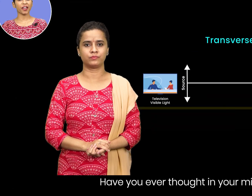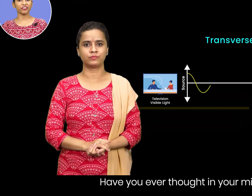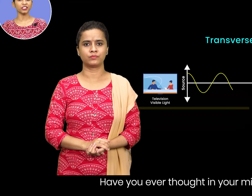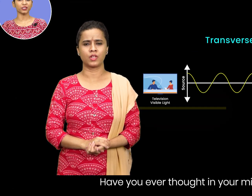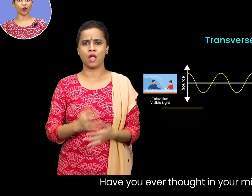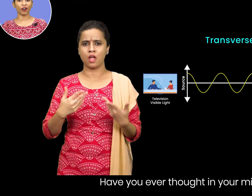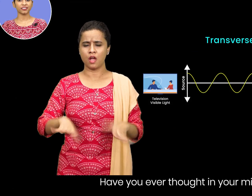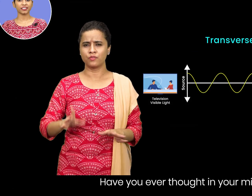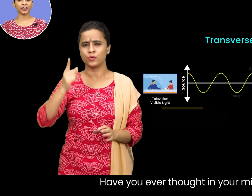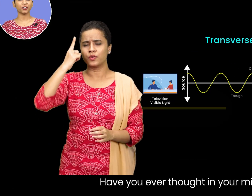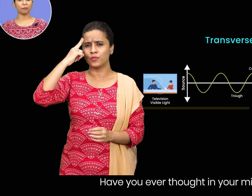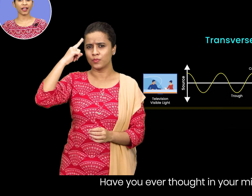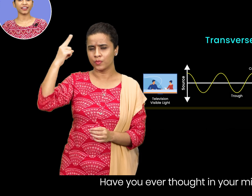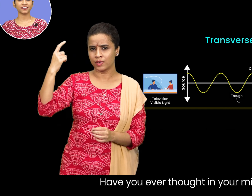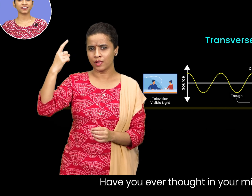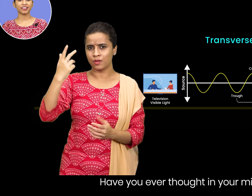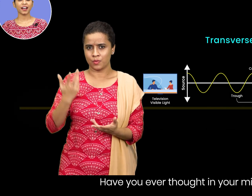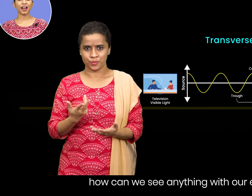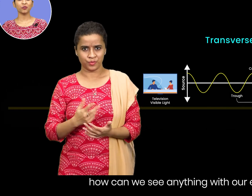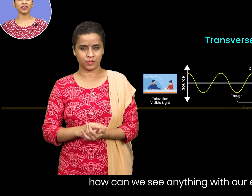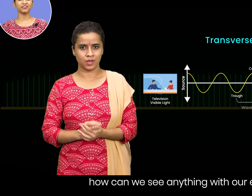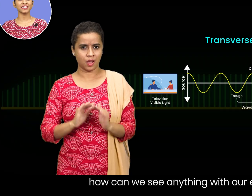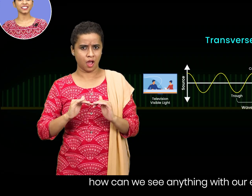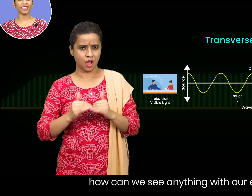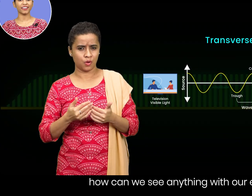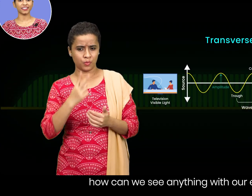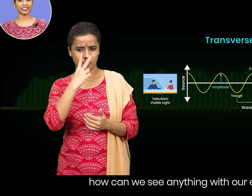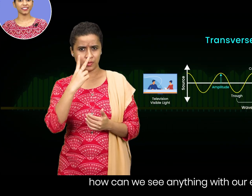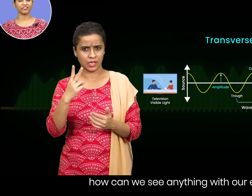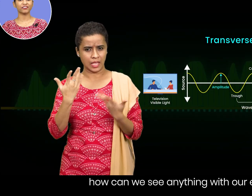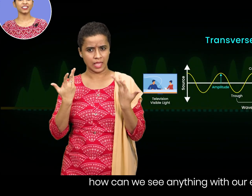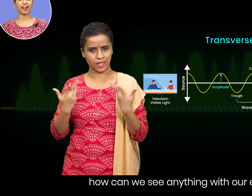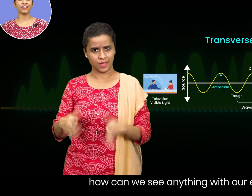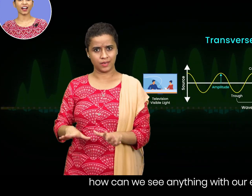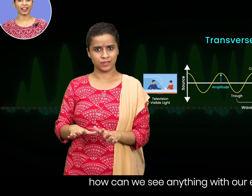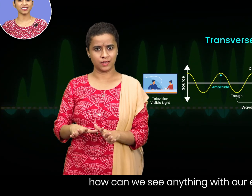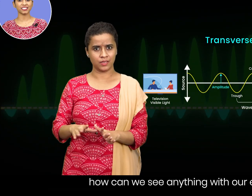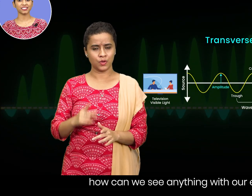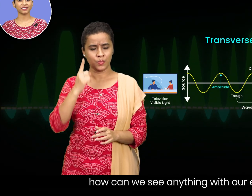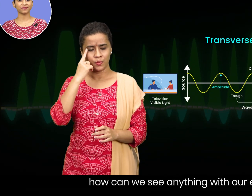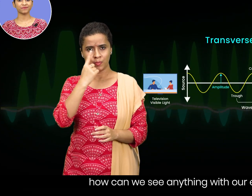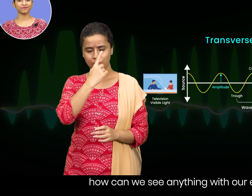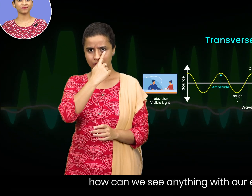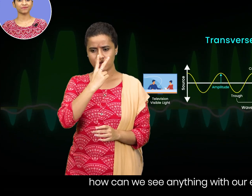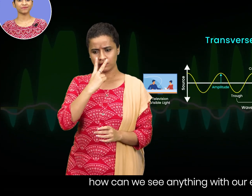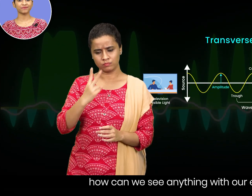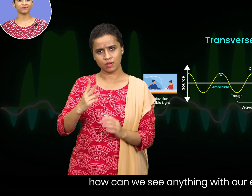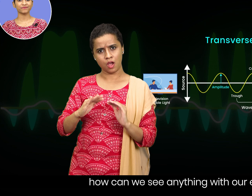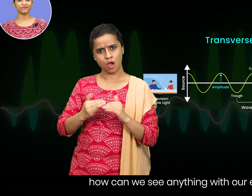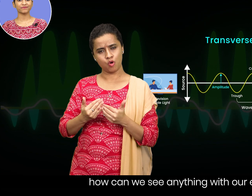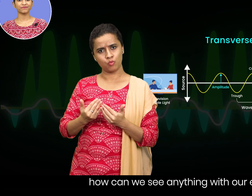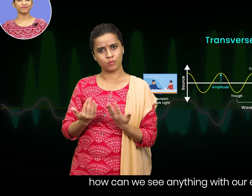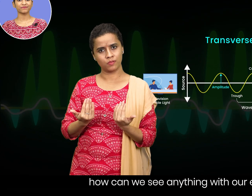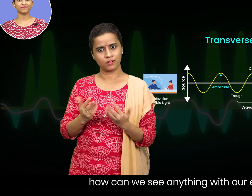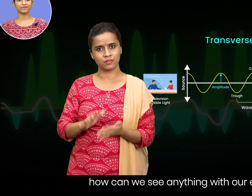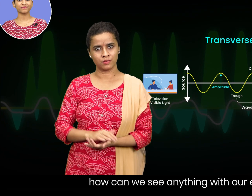Have you ever thought in your mind, how can we see anything with our eyes?